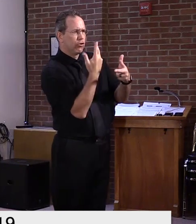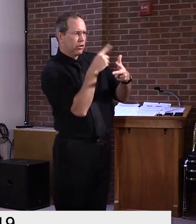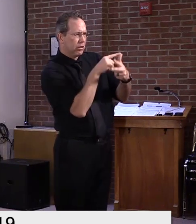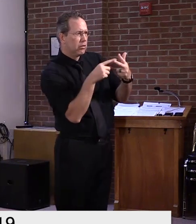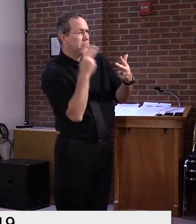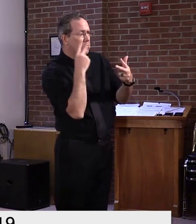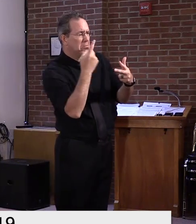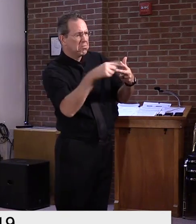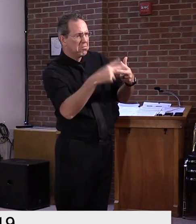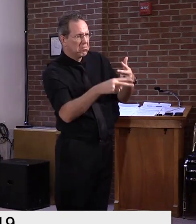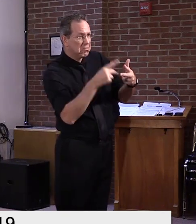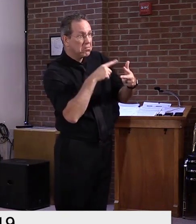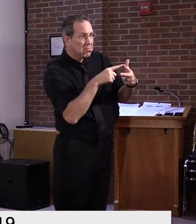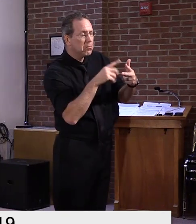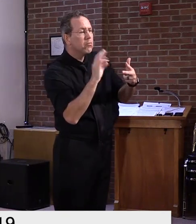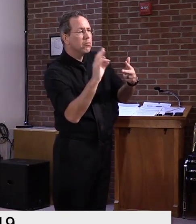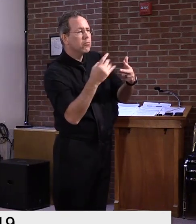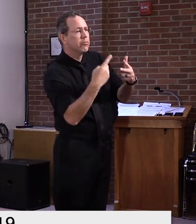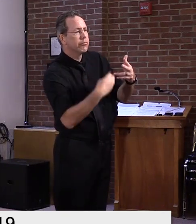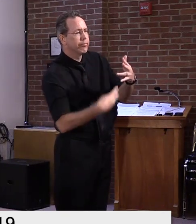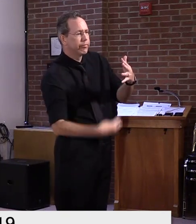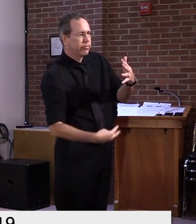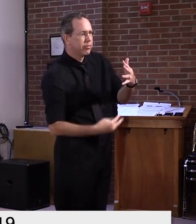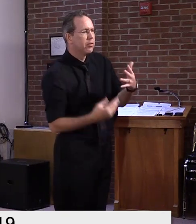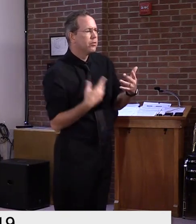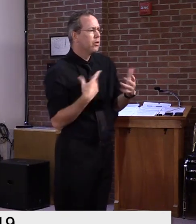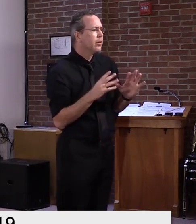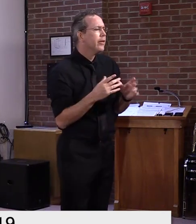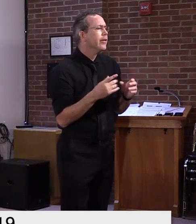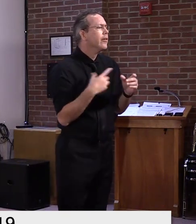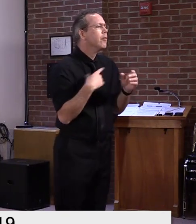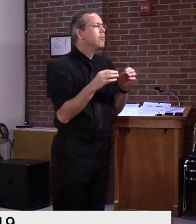three to somewhat walk before we run.